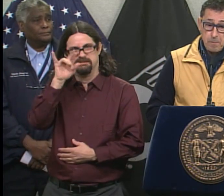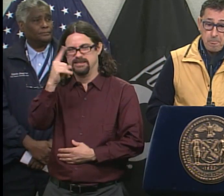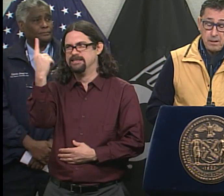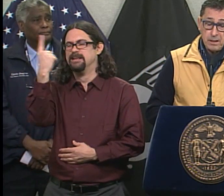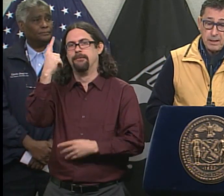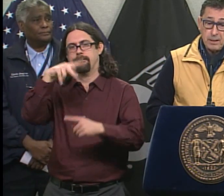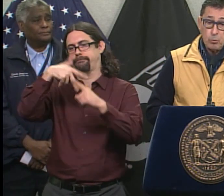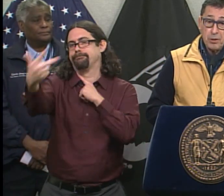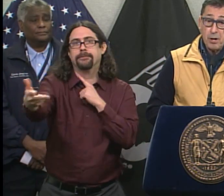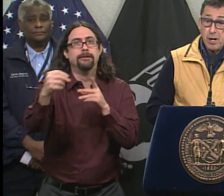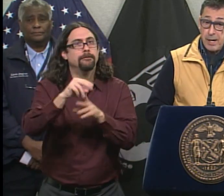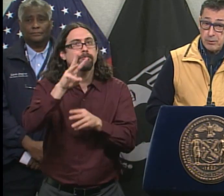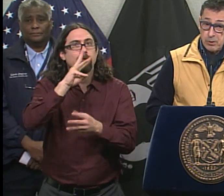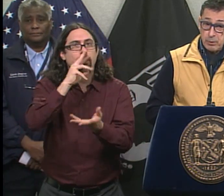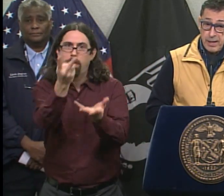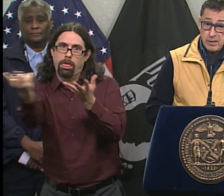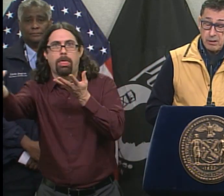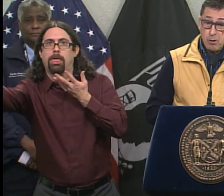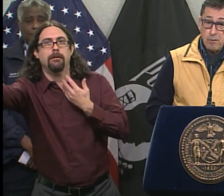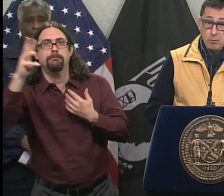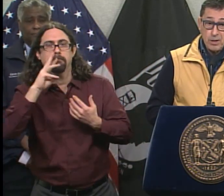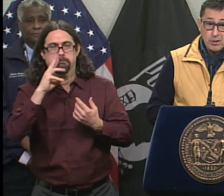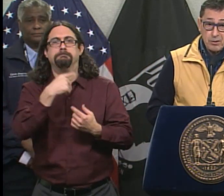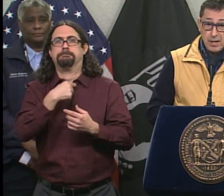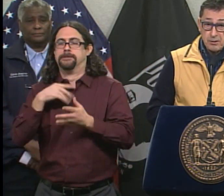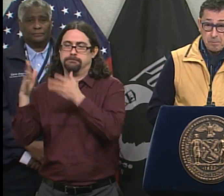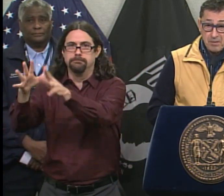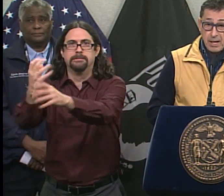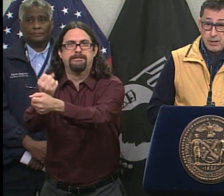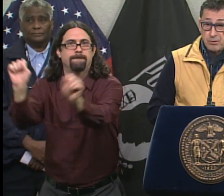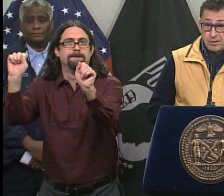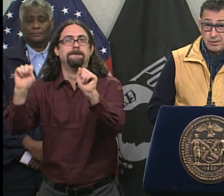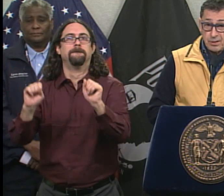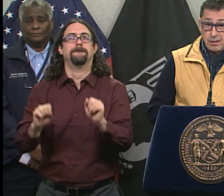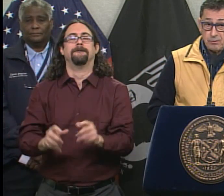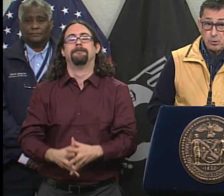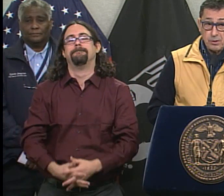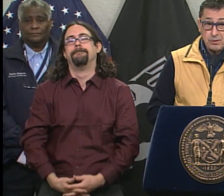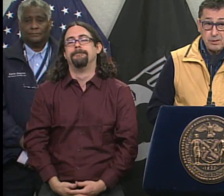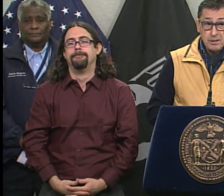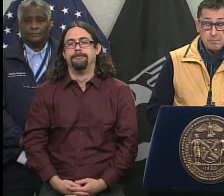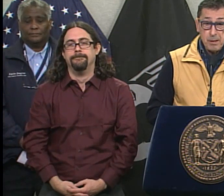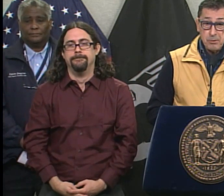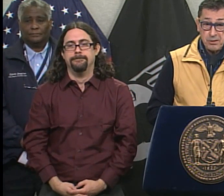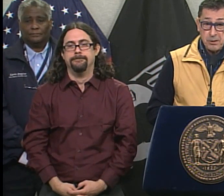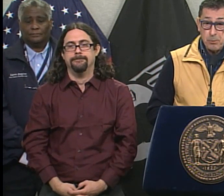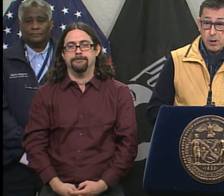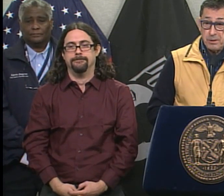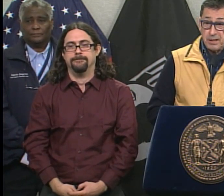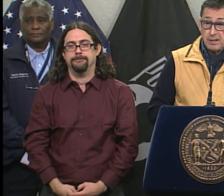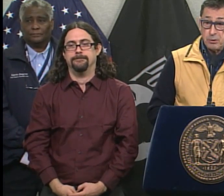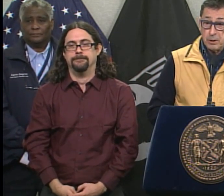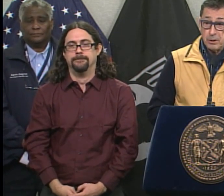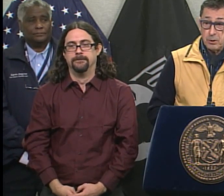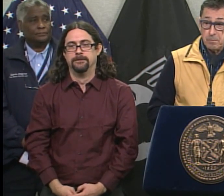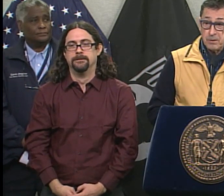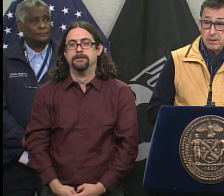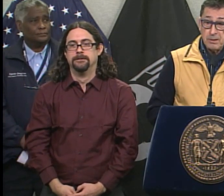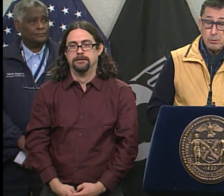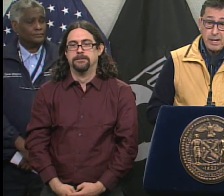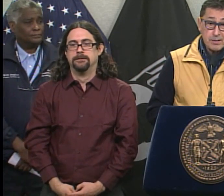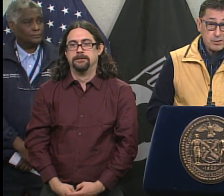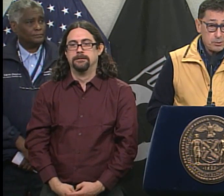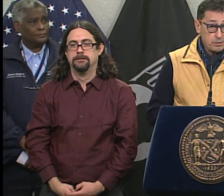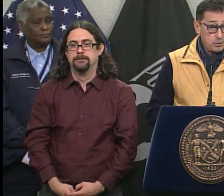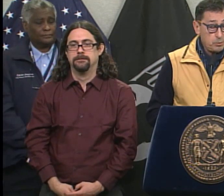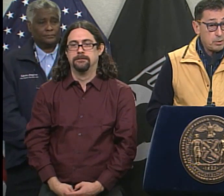challenge. With our hydrants, we ask, there are over 100,000 hydrants in the city. Of course, members of the department can't do it alone, so